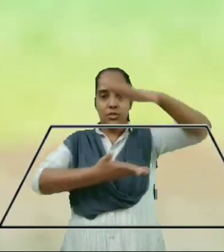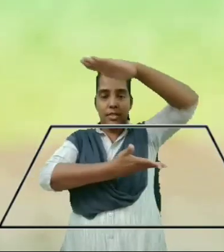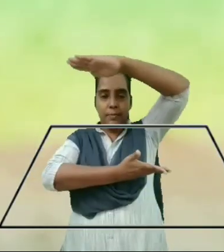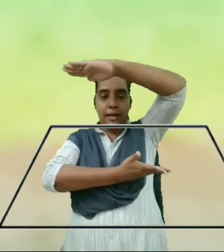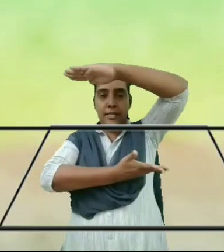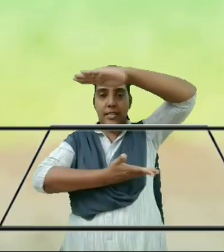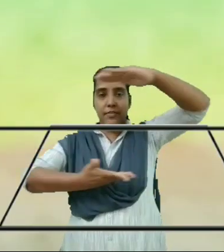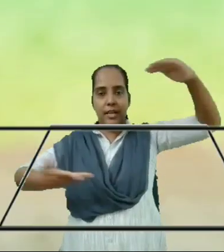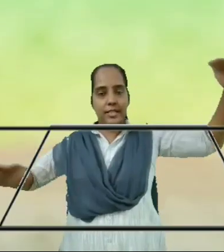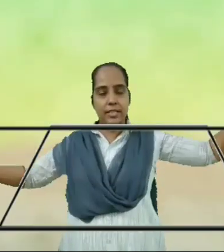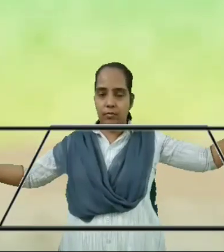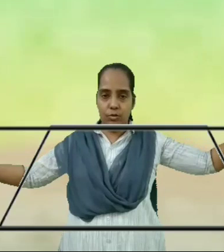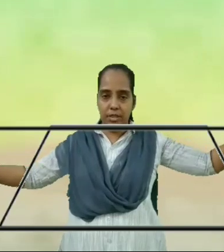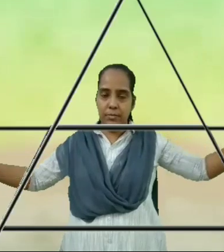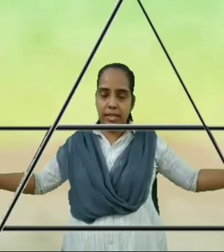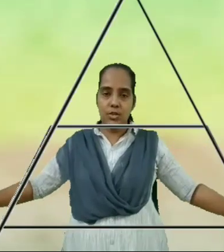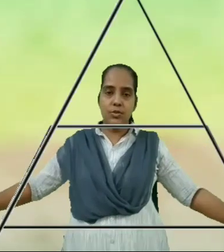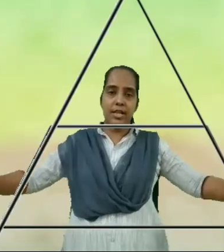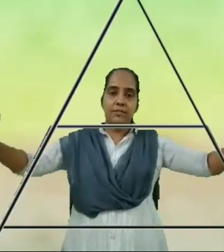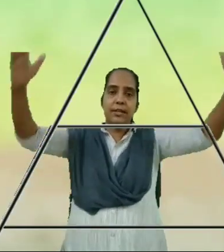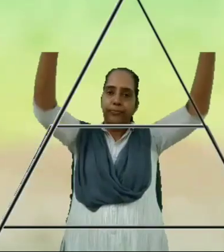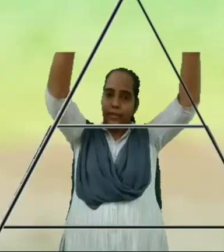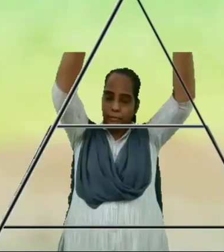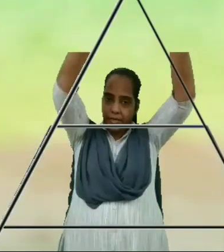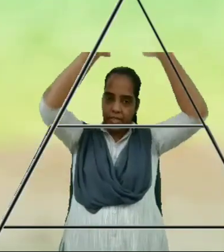the parallel sides, if they are extended, they won't meet, but the other two sides will meet.